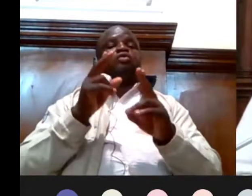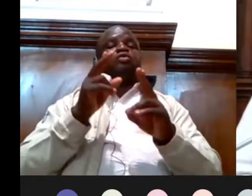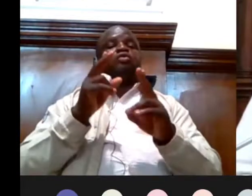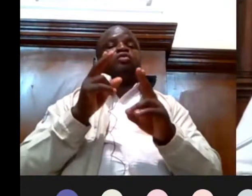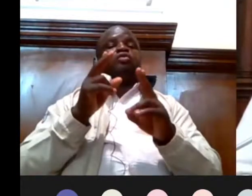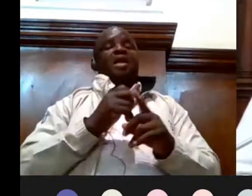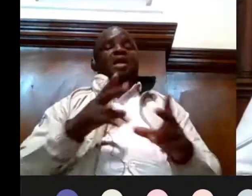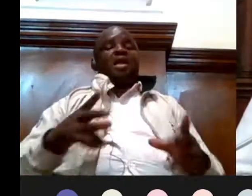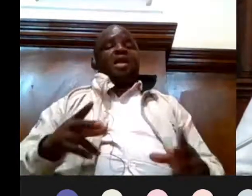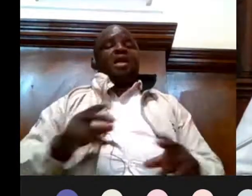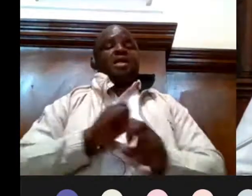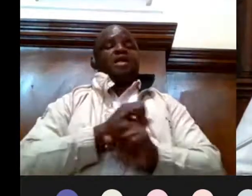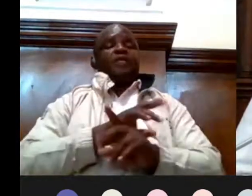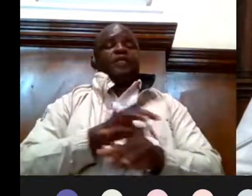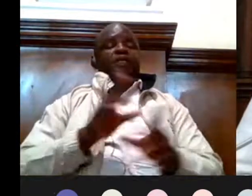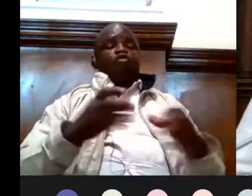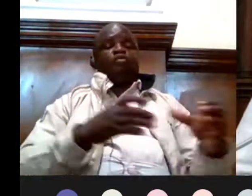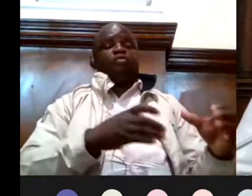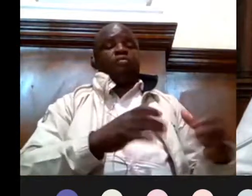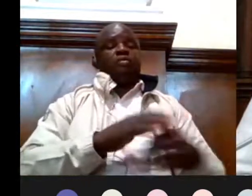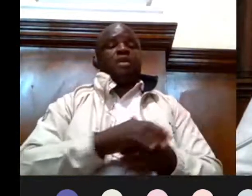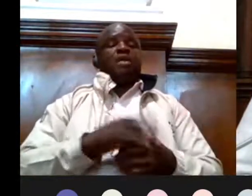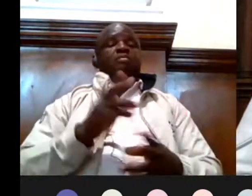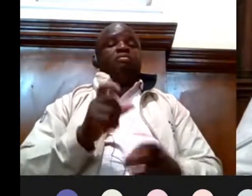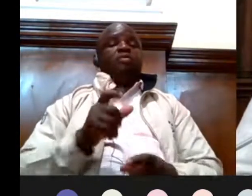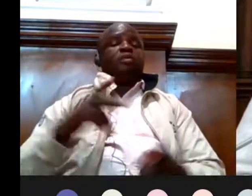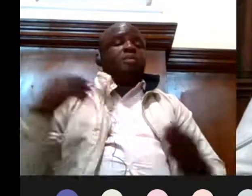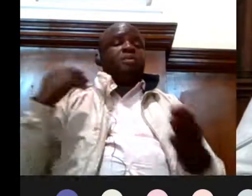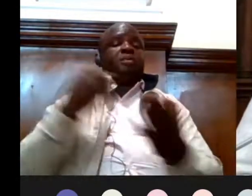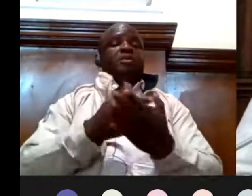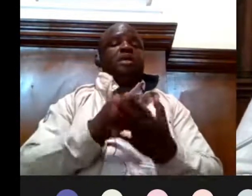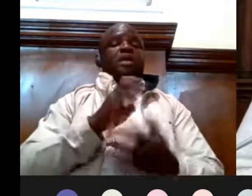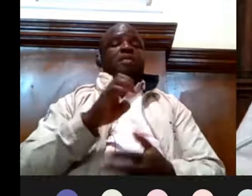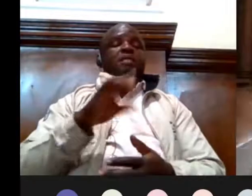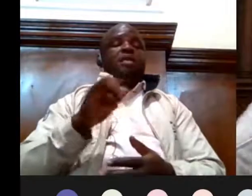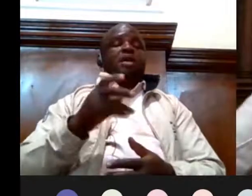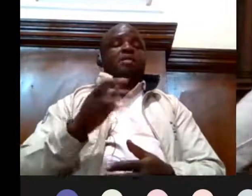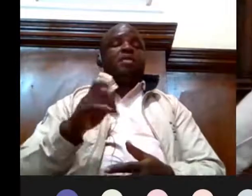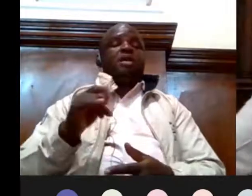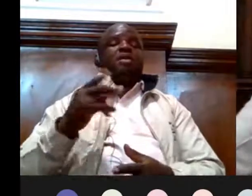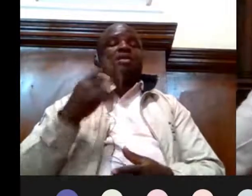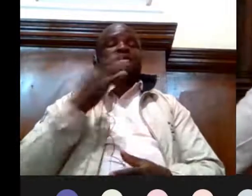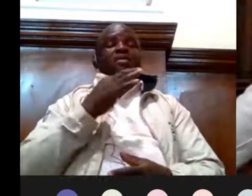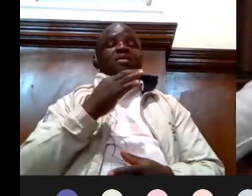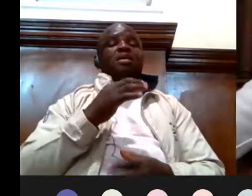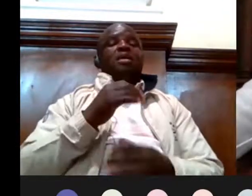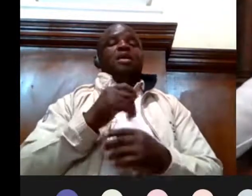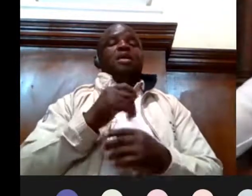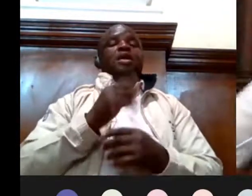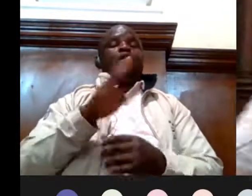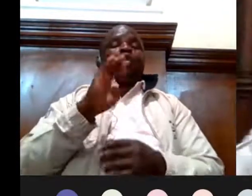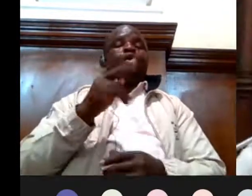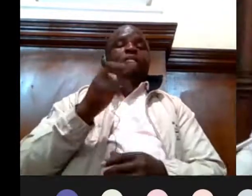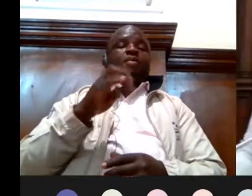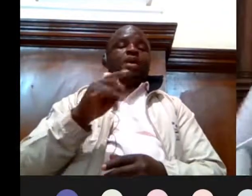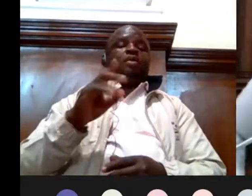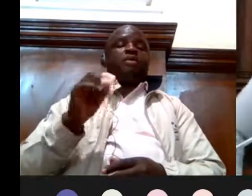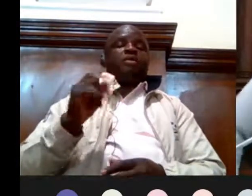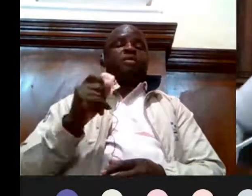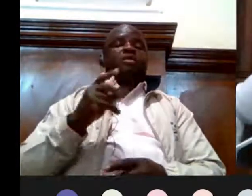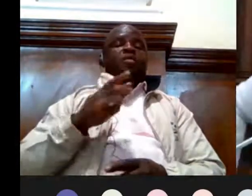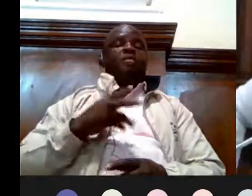Fell, the well-known philanthropist and true lady, Emily Hobhouse, dedicated her book to, and I quote, the women of South